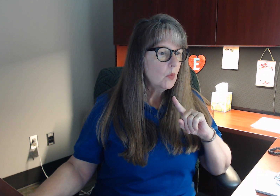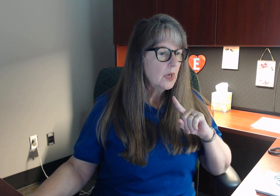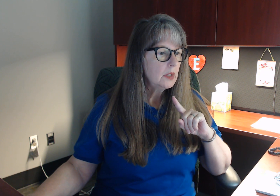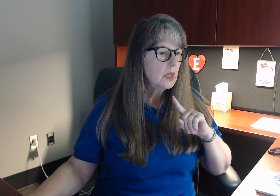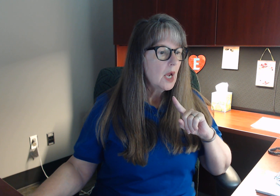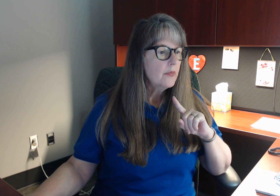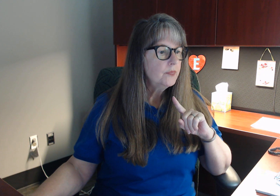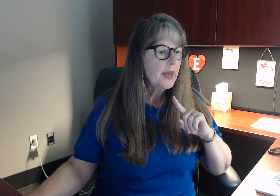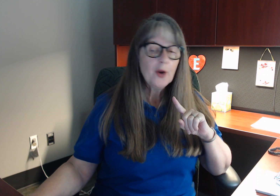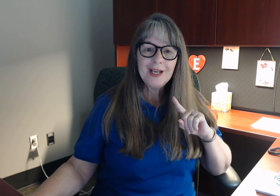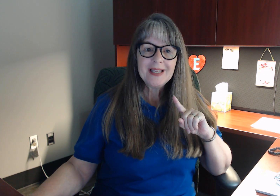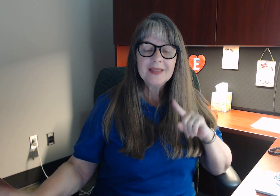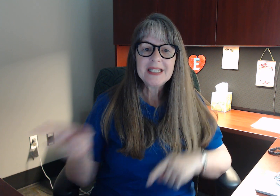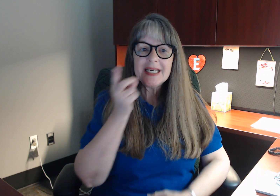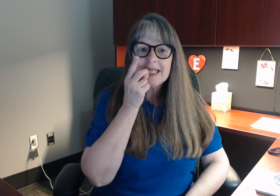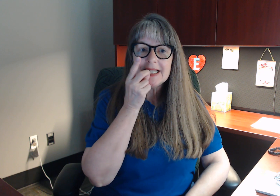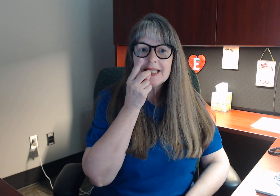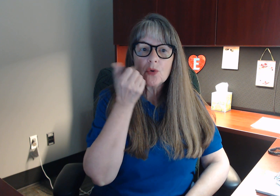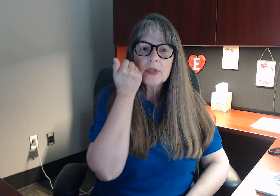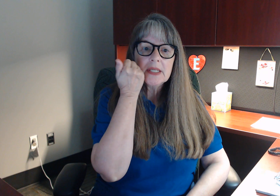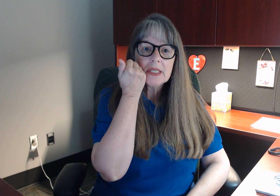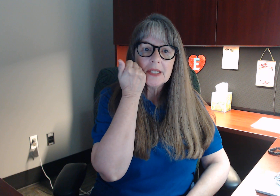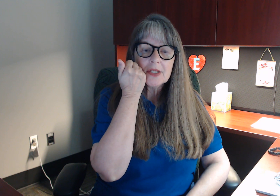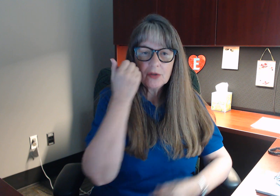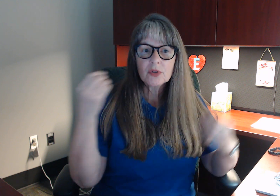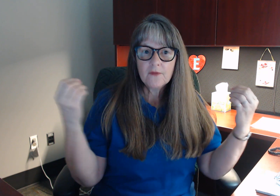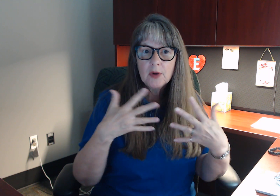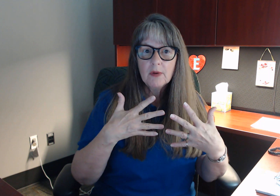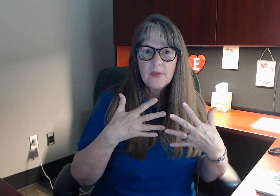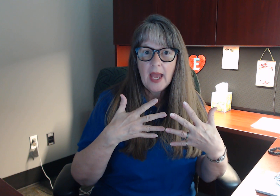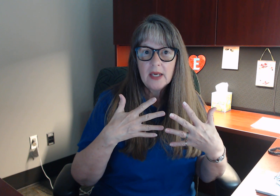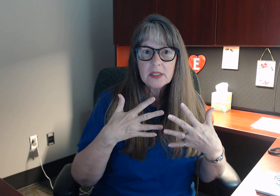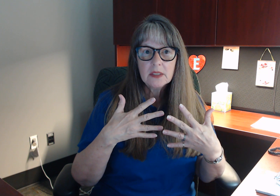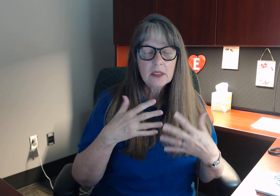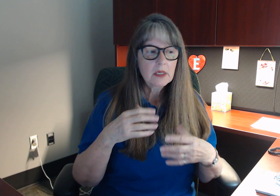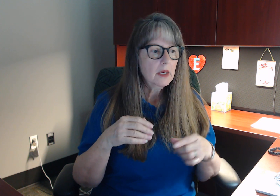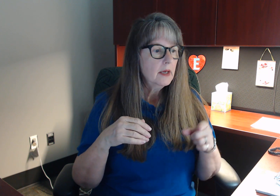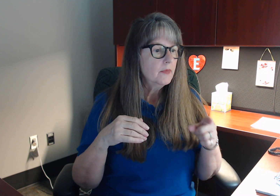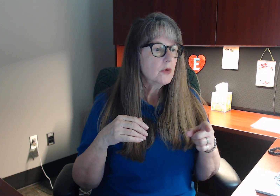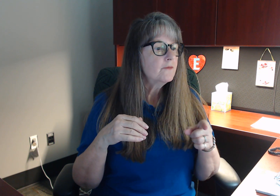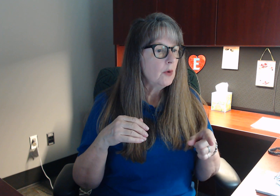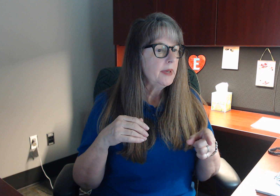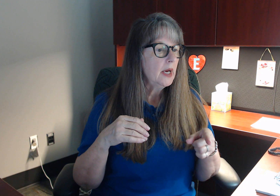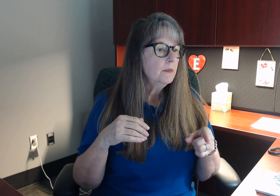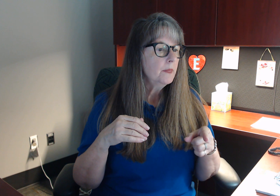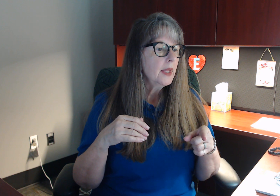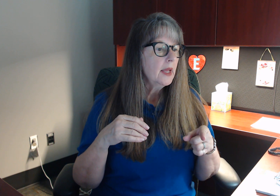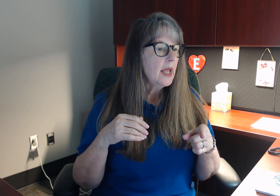one? The dentist, there's a fear of that. There's a phobia.